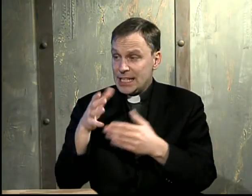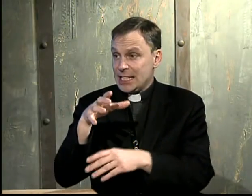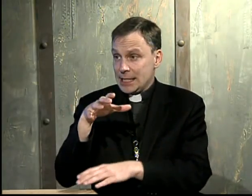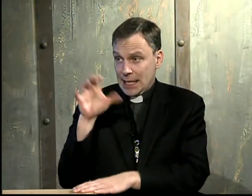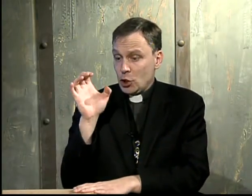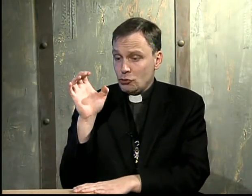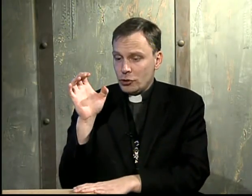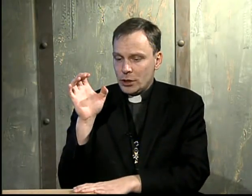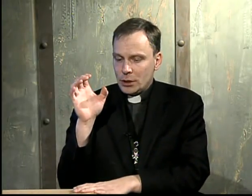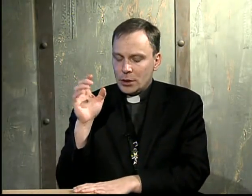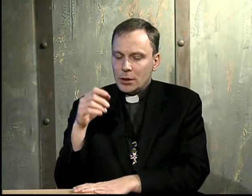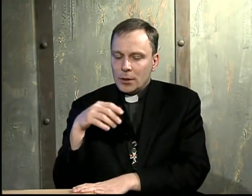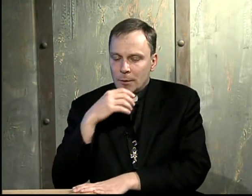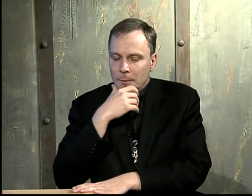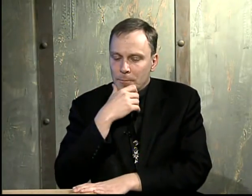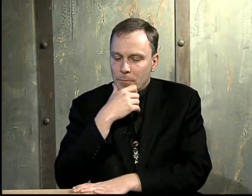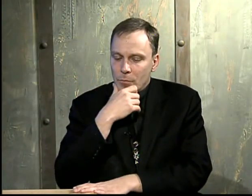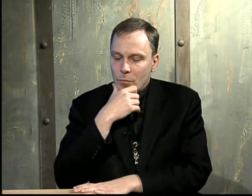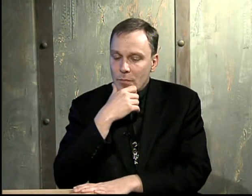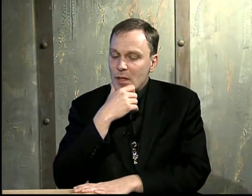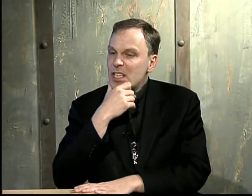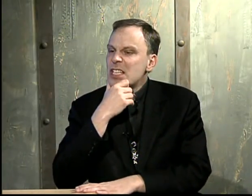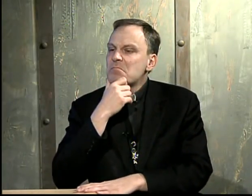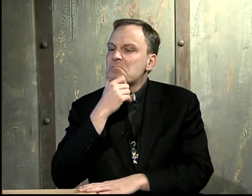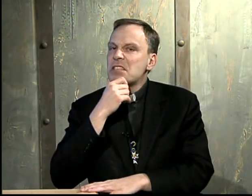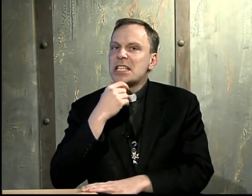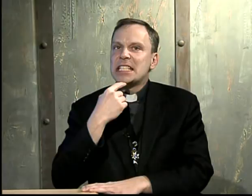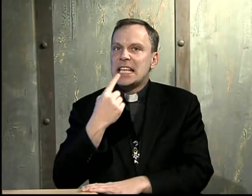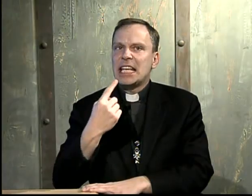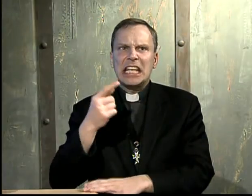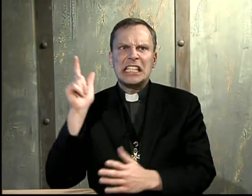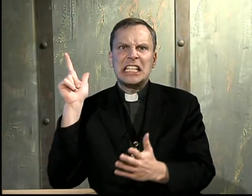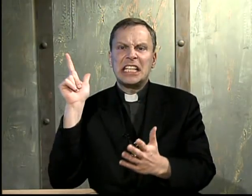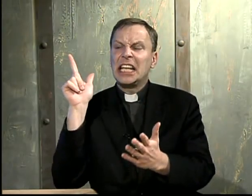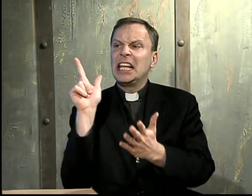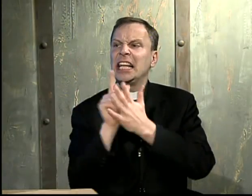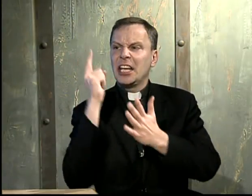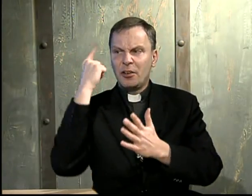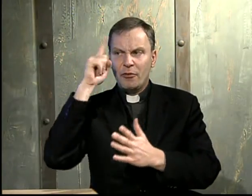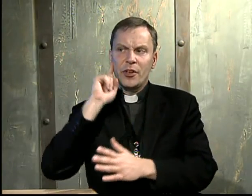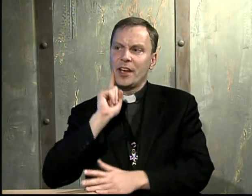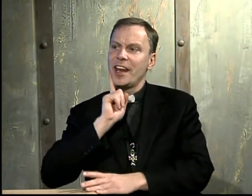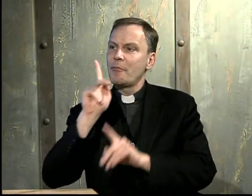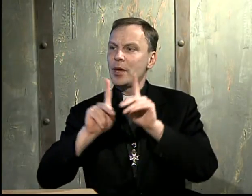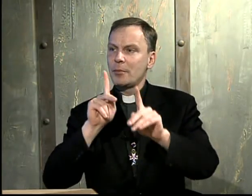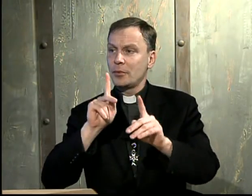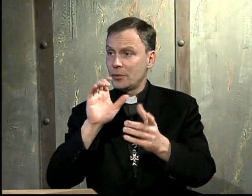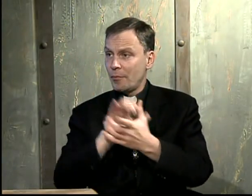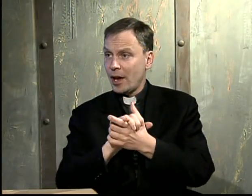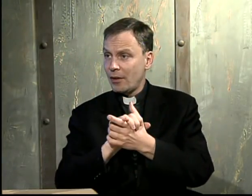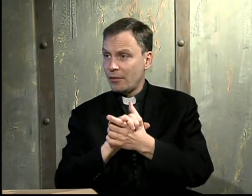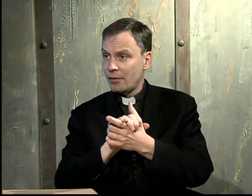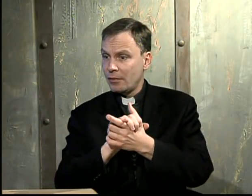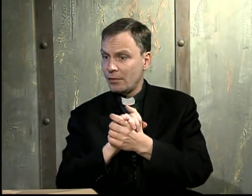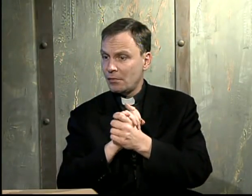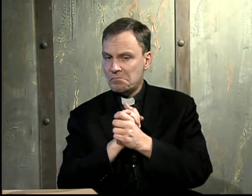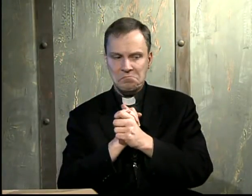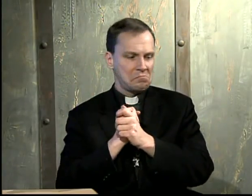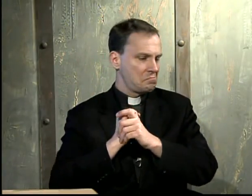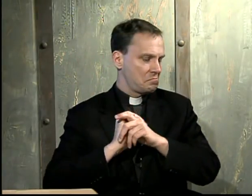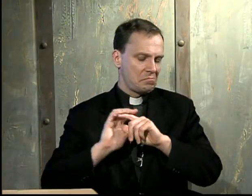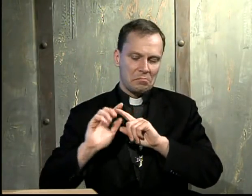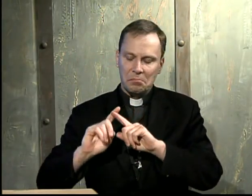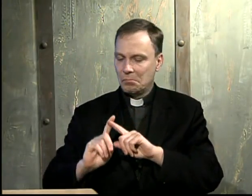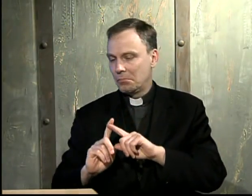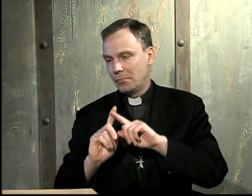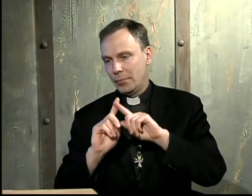There was a eugenics law set up early in the 1900s saying that it was illegal for deaf